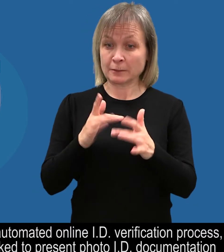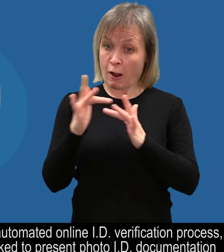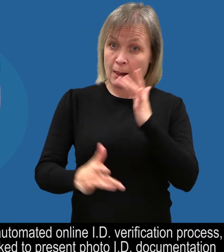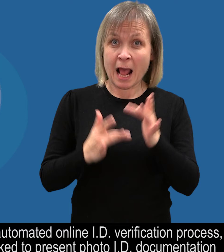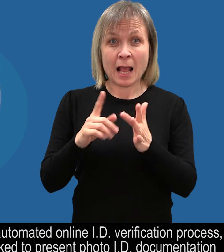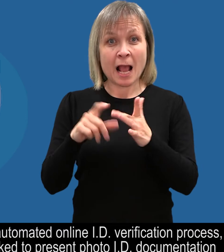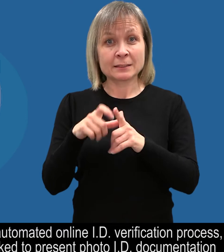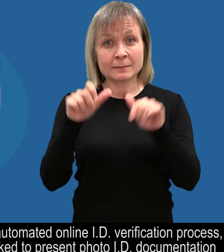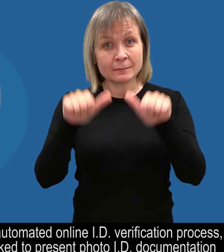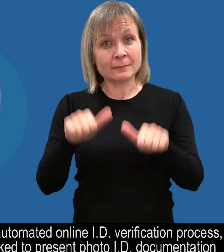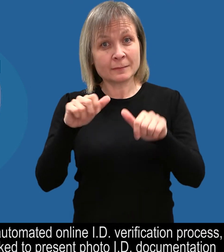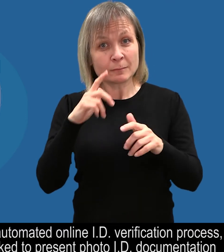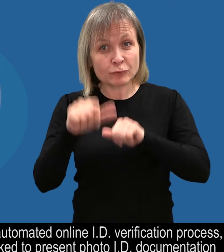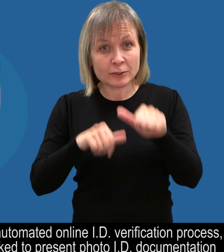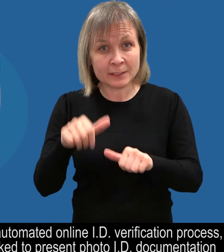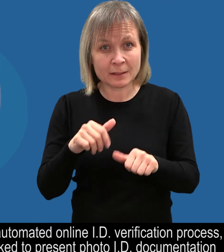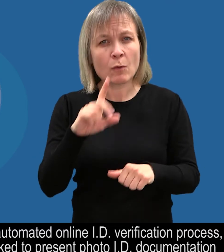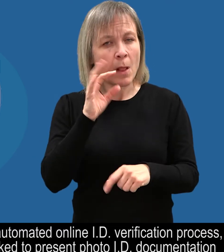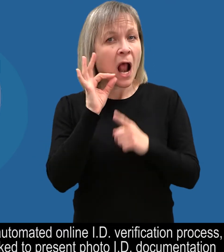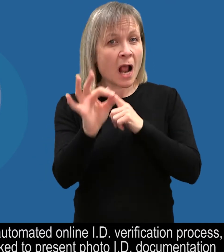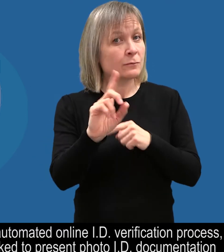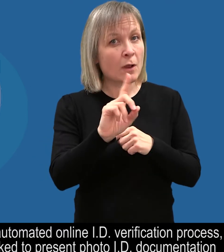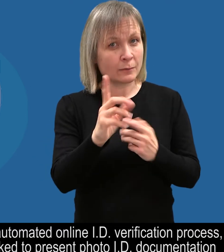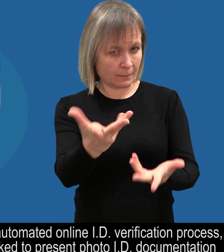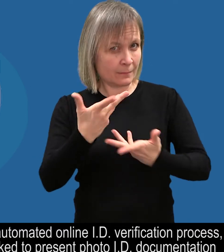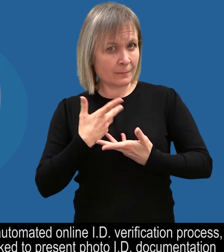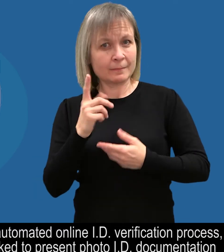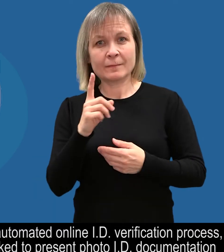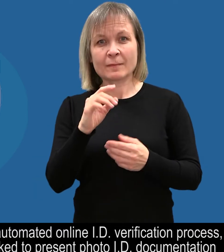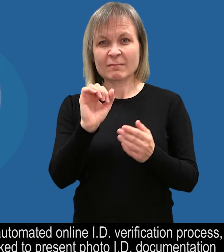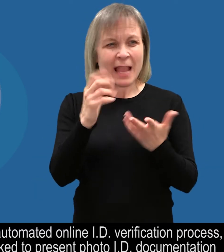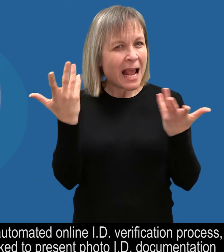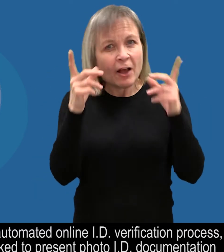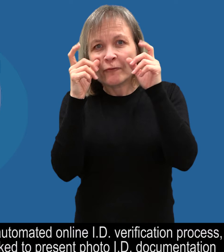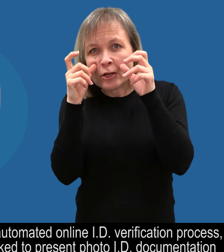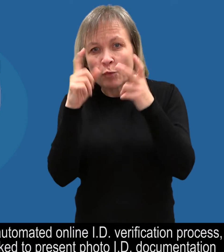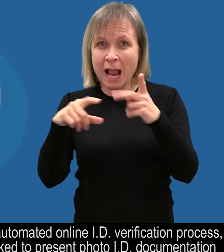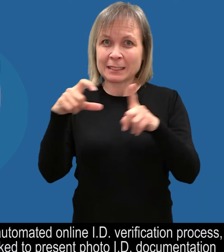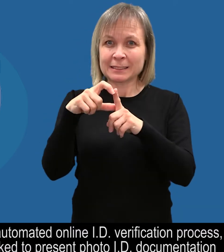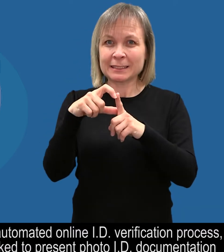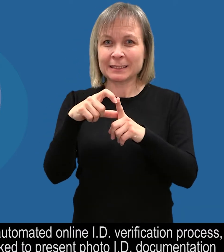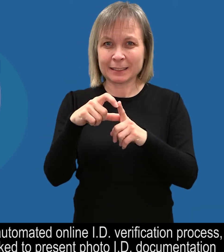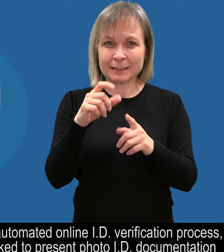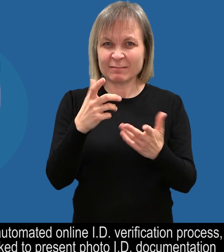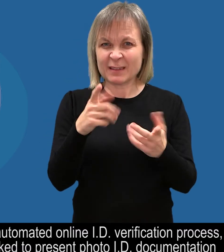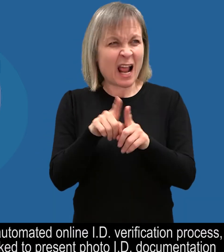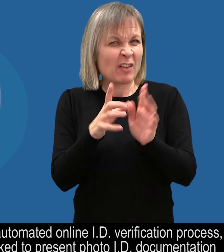As part of the automated online ID verification process, you will be asked to present photo ID